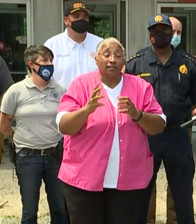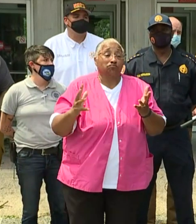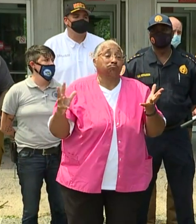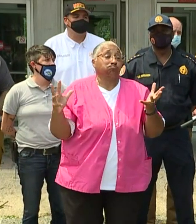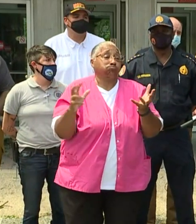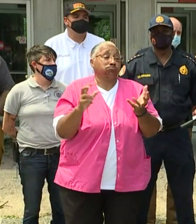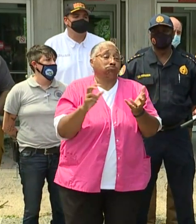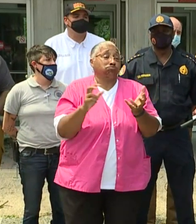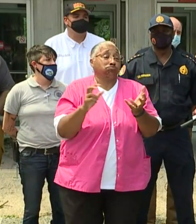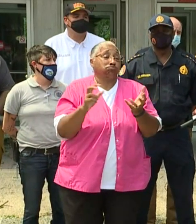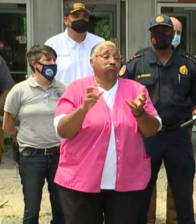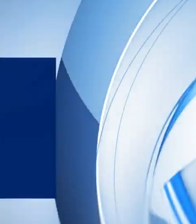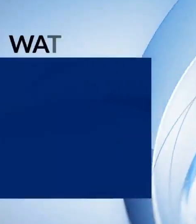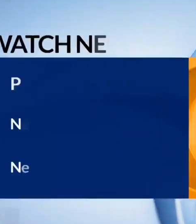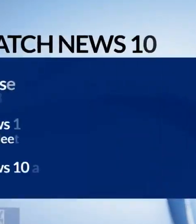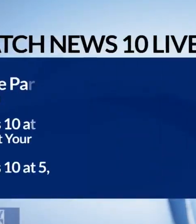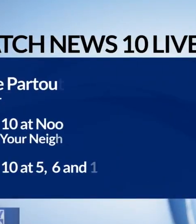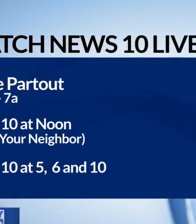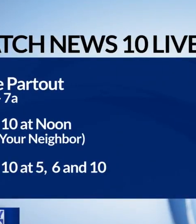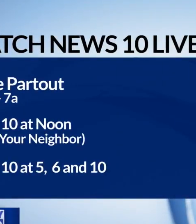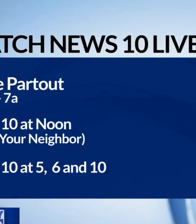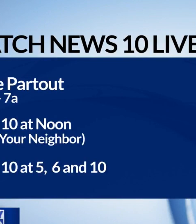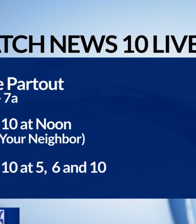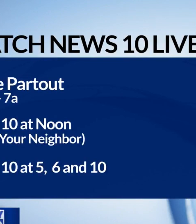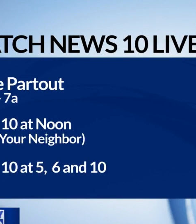damages in terms.